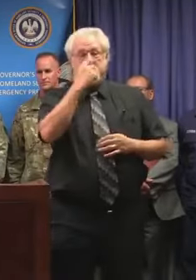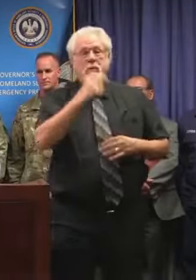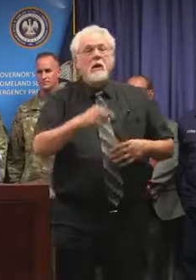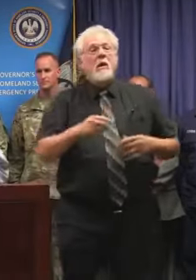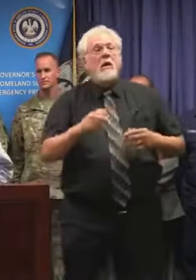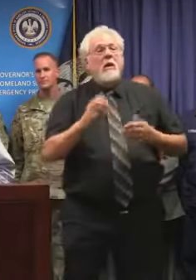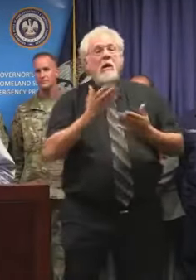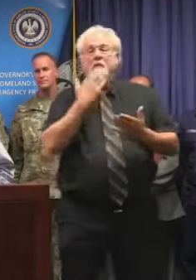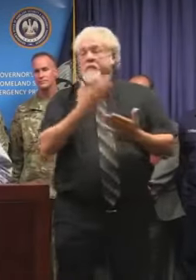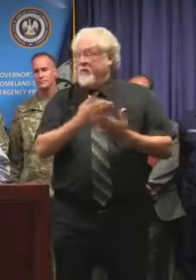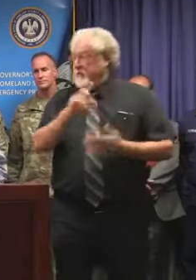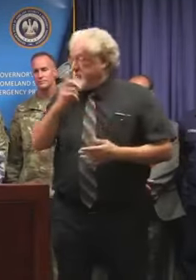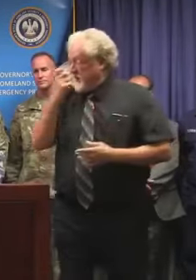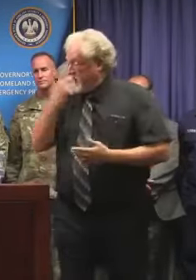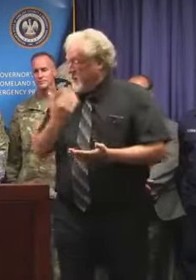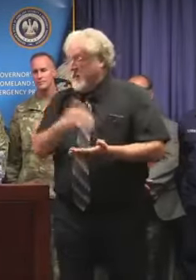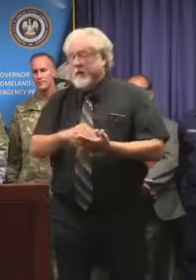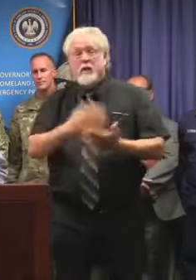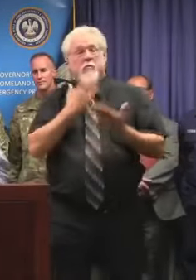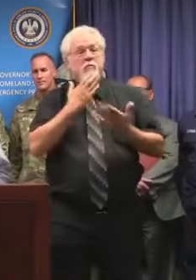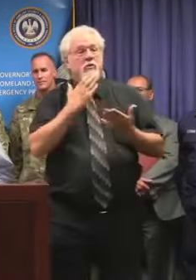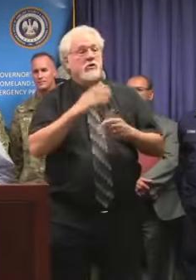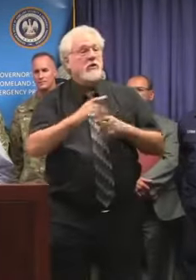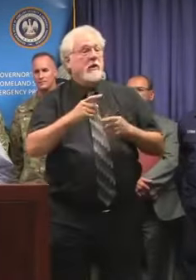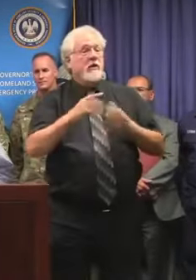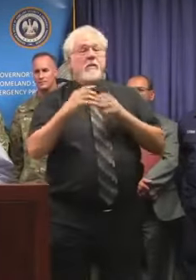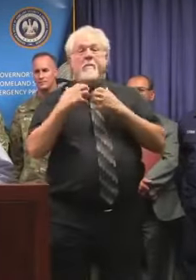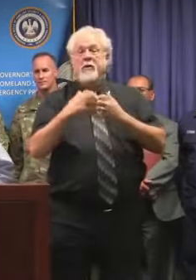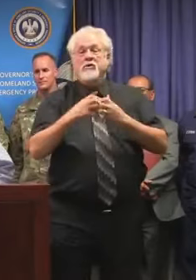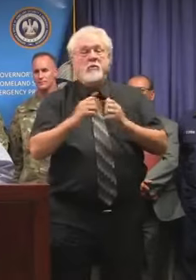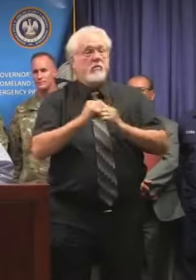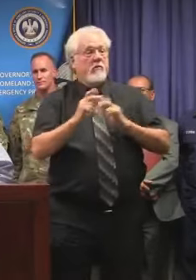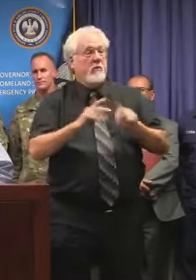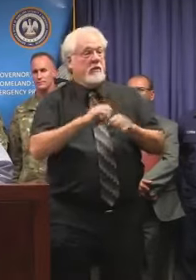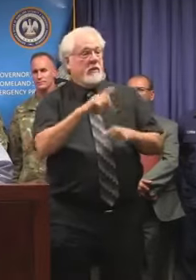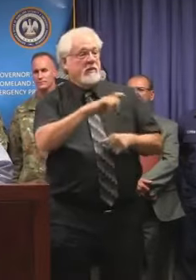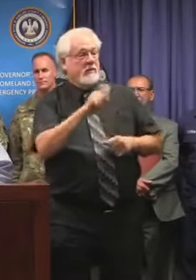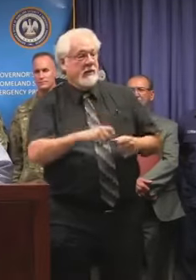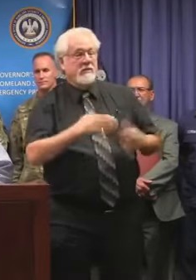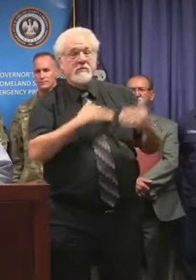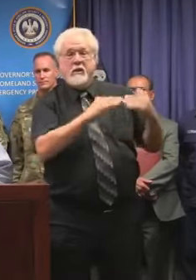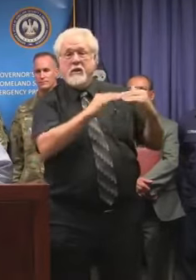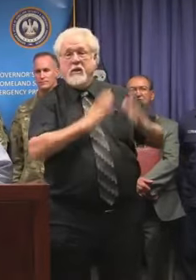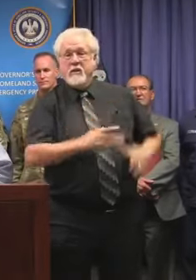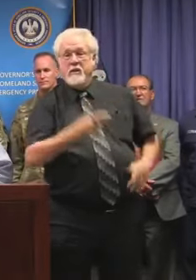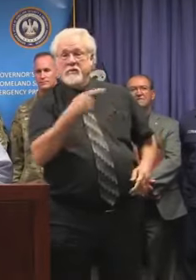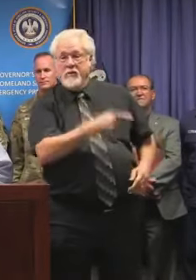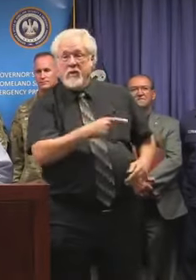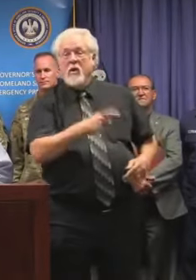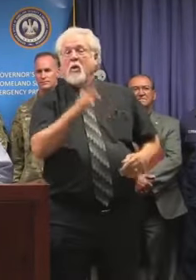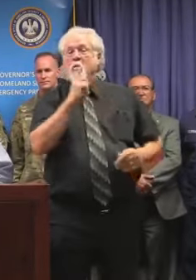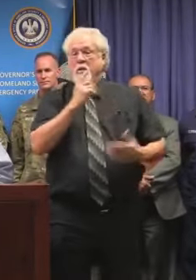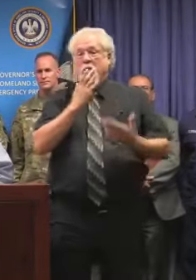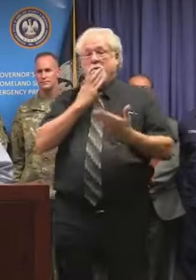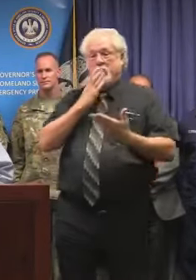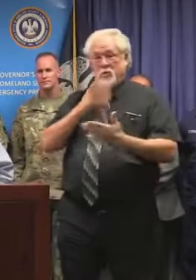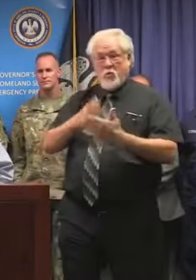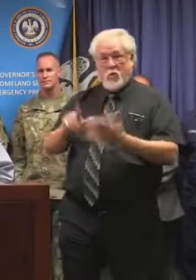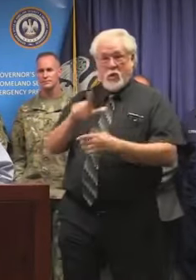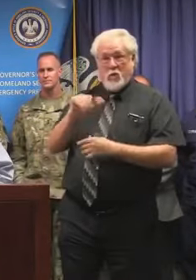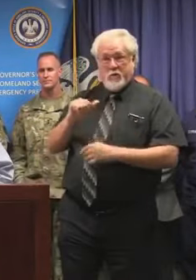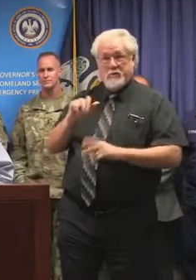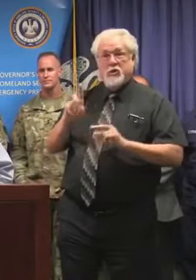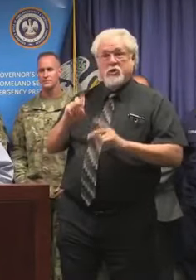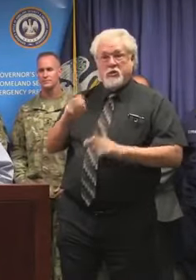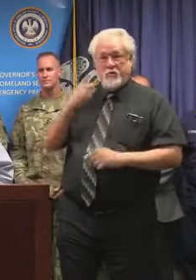All right. Thank you, Governor. Again, appreciate the partnership. Our friends in Texas and my colleagues over there are really appreciative of what Louisiana